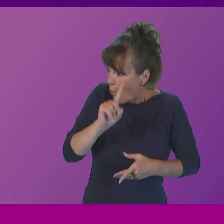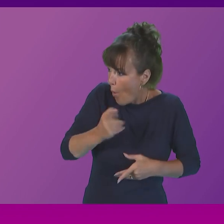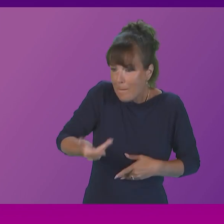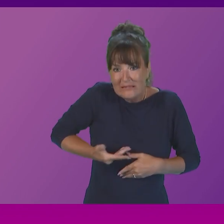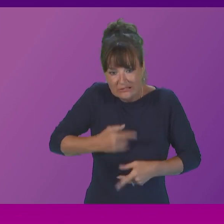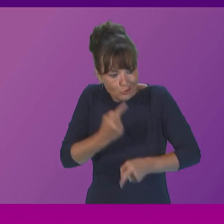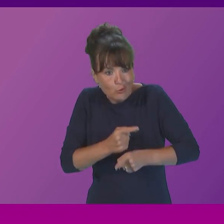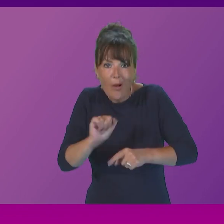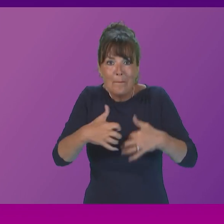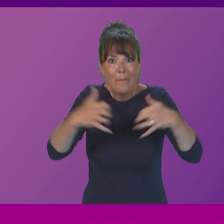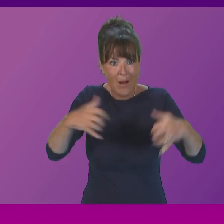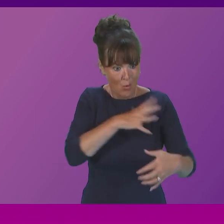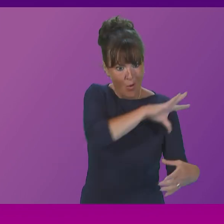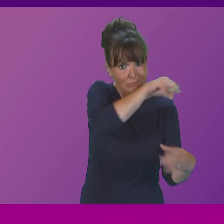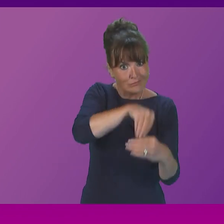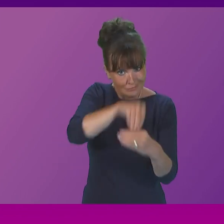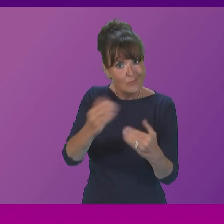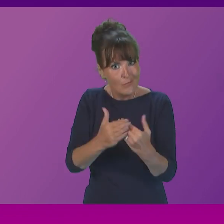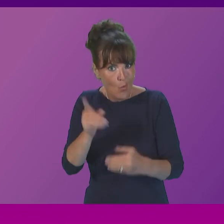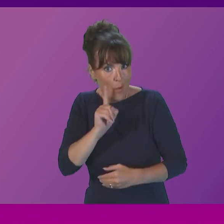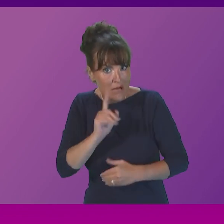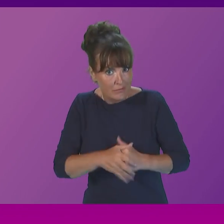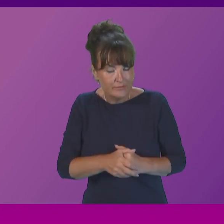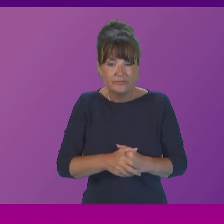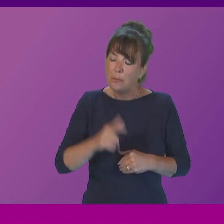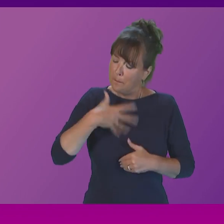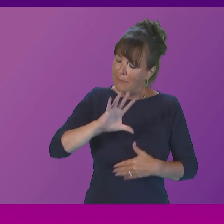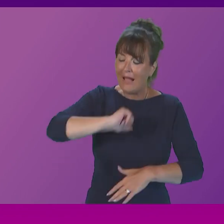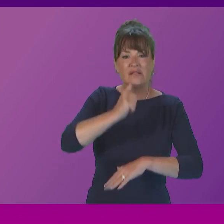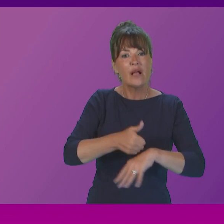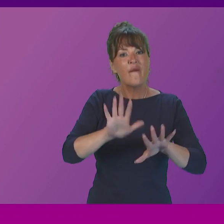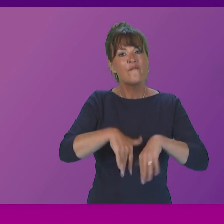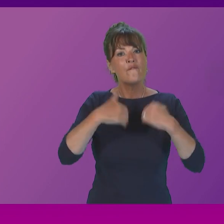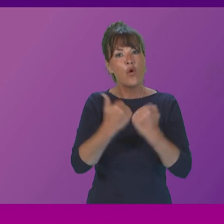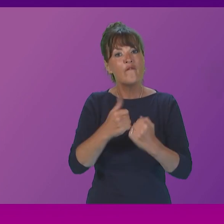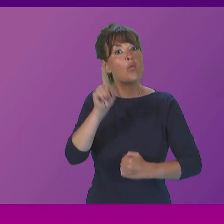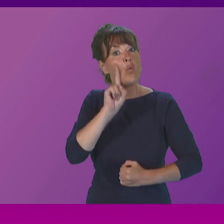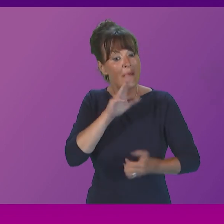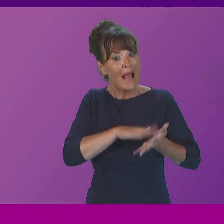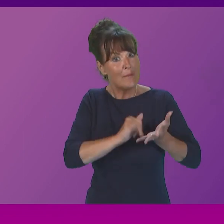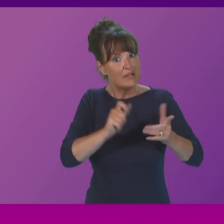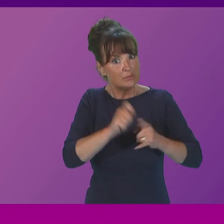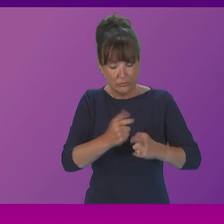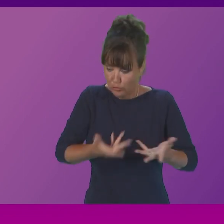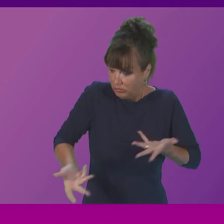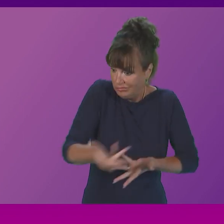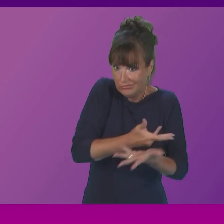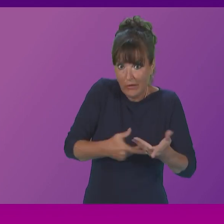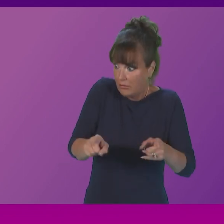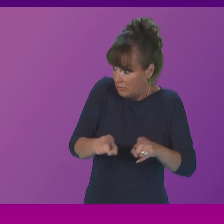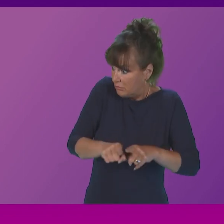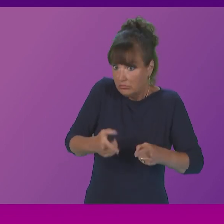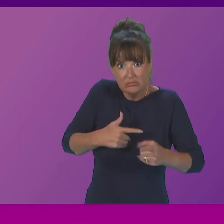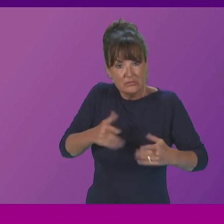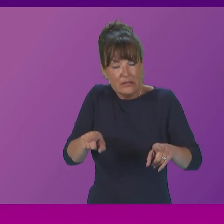Parliamentary Corporate Body. We've established a forum for women MSPs to discuss issues of mutual interest. We've had our first meeting